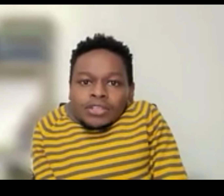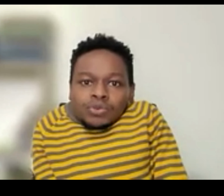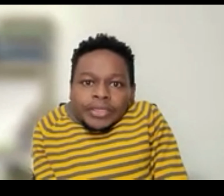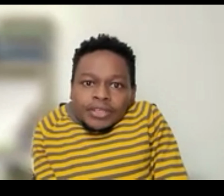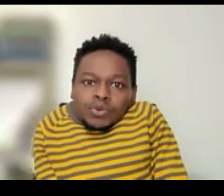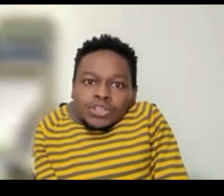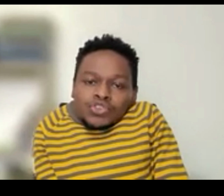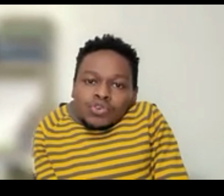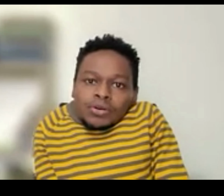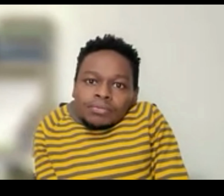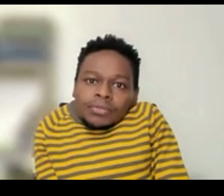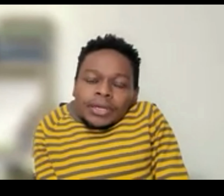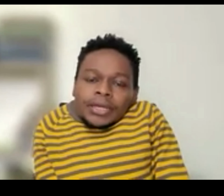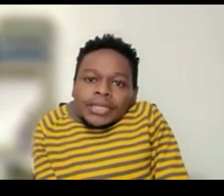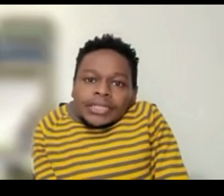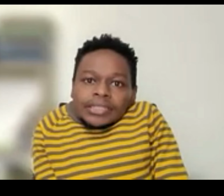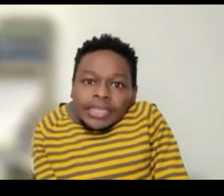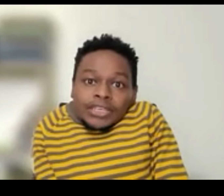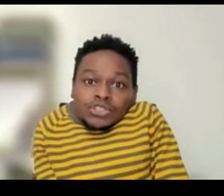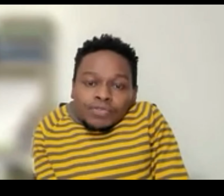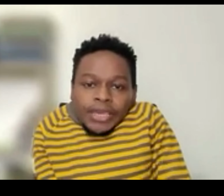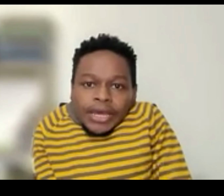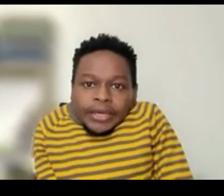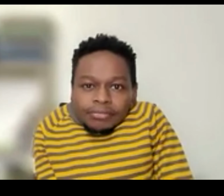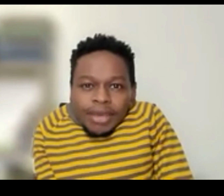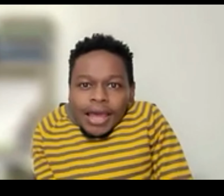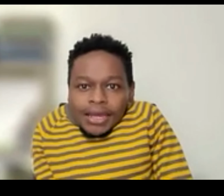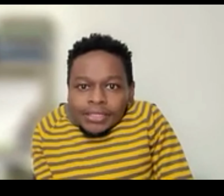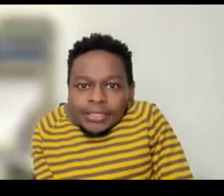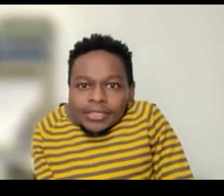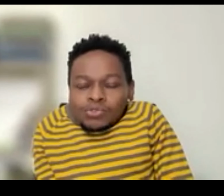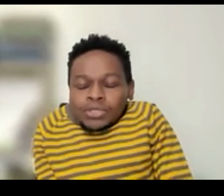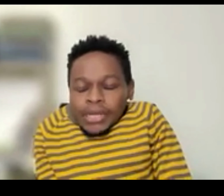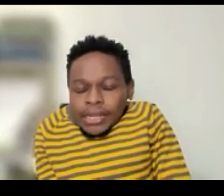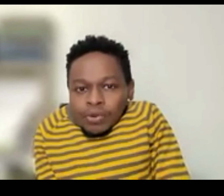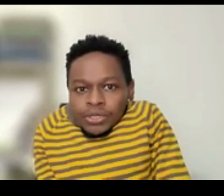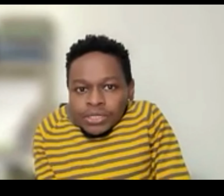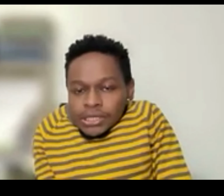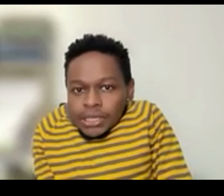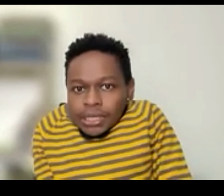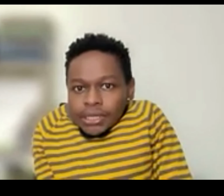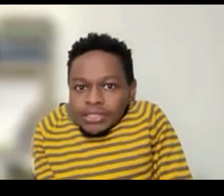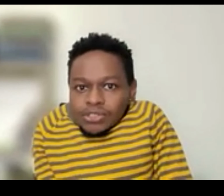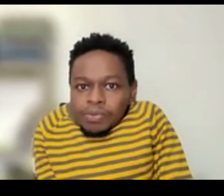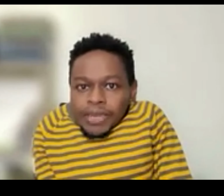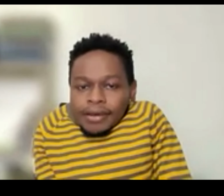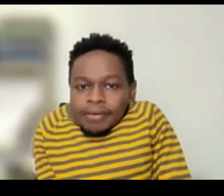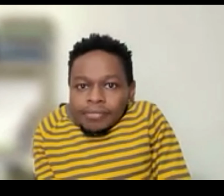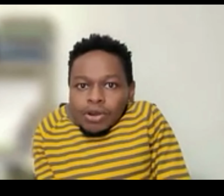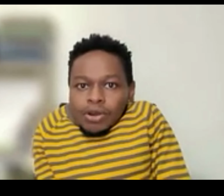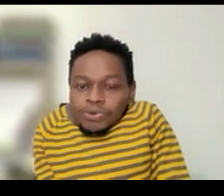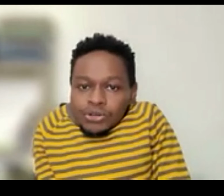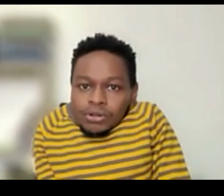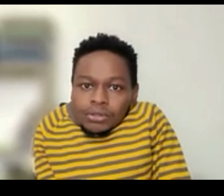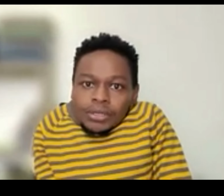together to ensure that in this age of AI, access to sign language does not become optional,